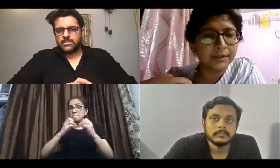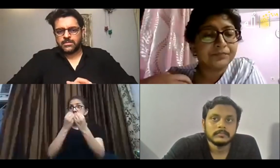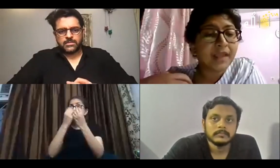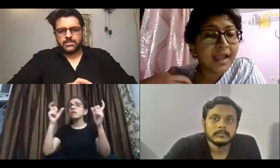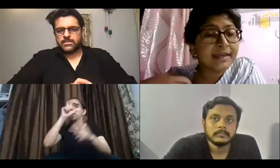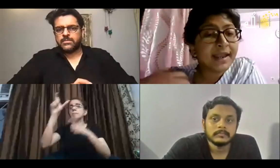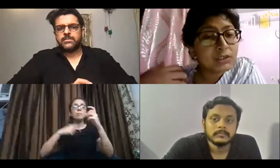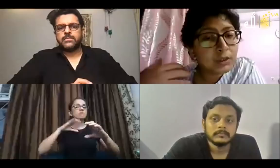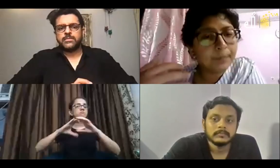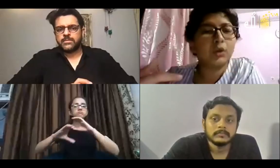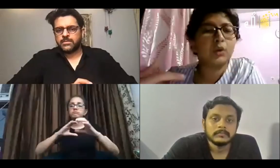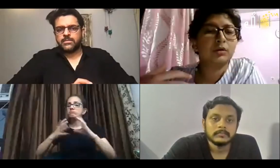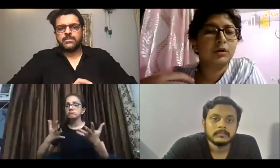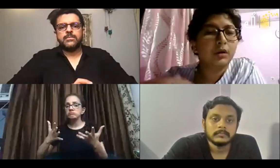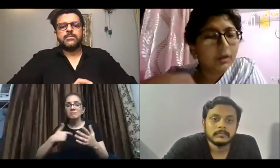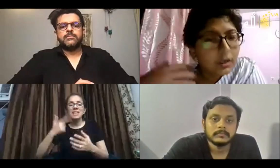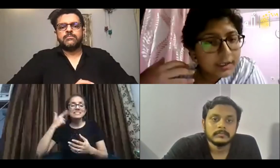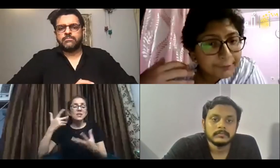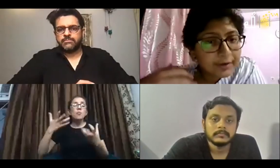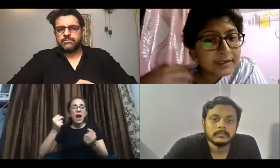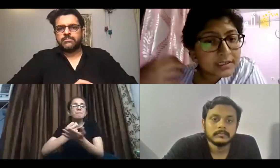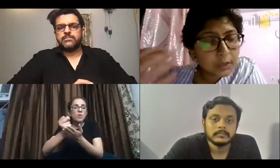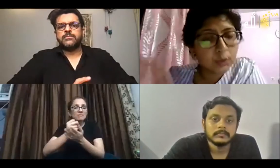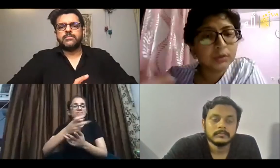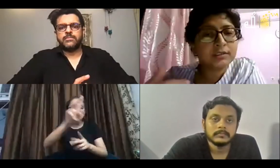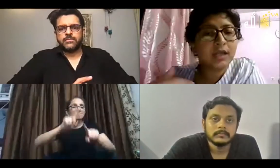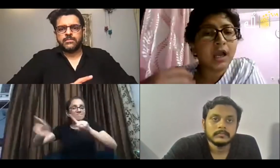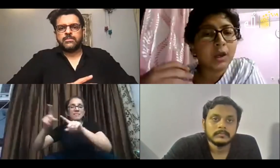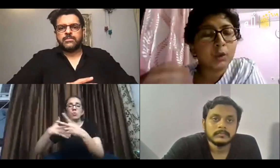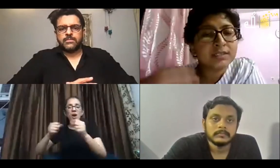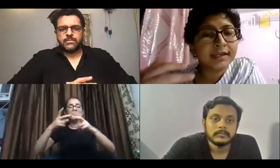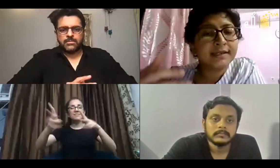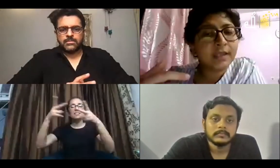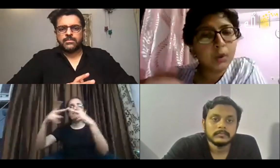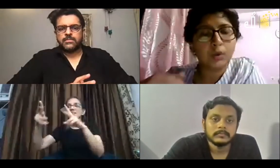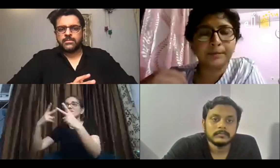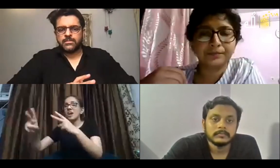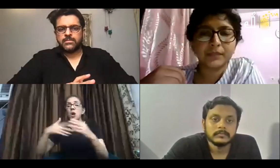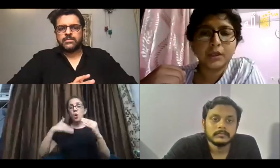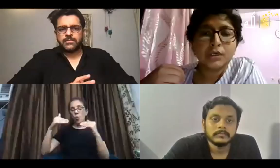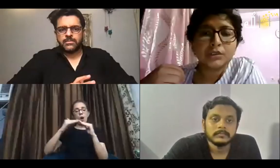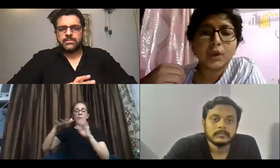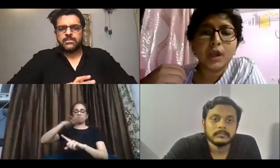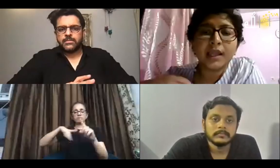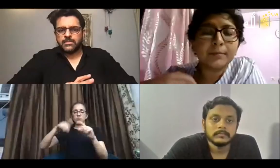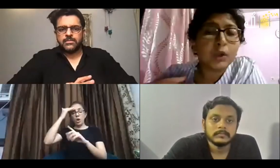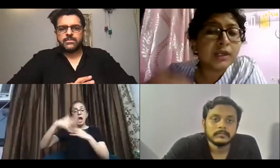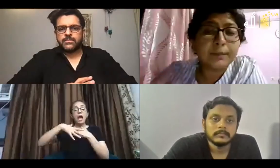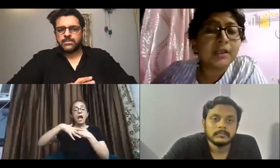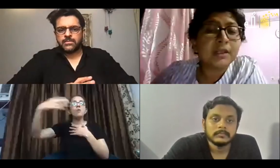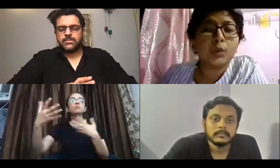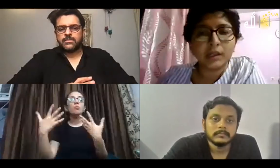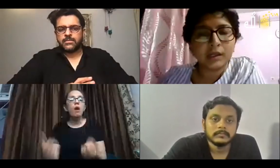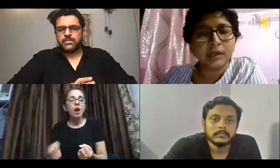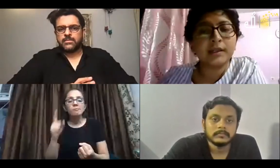people and explore different sounds outside the home. So I am not